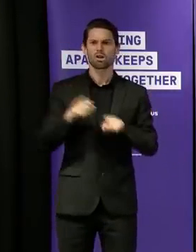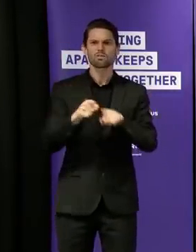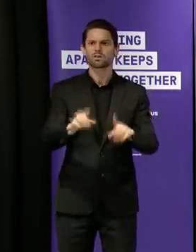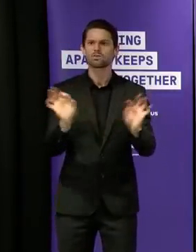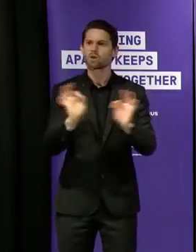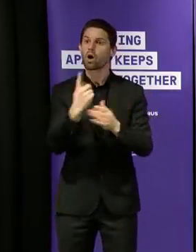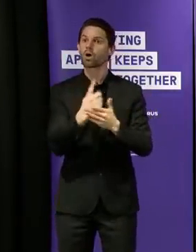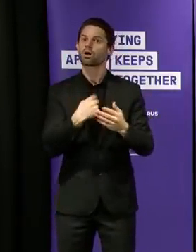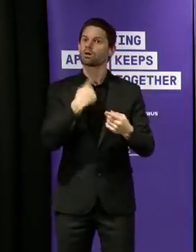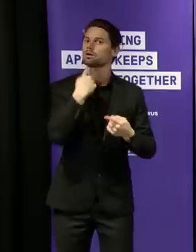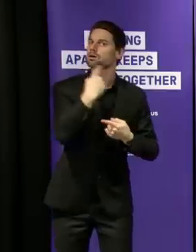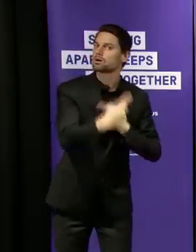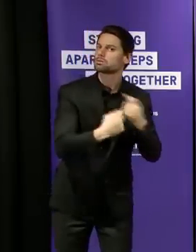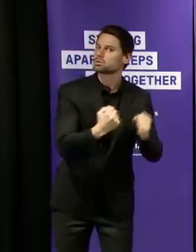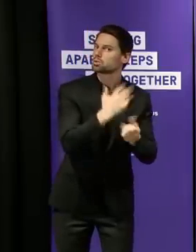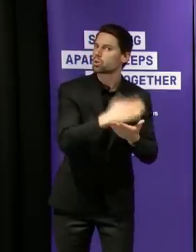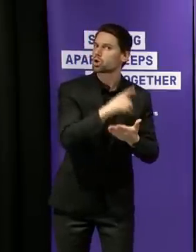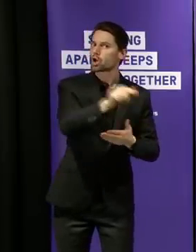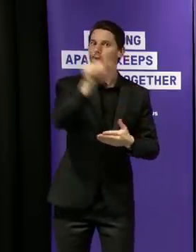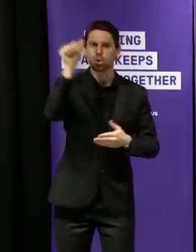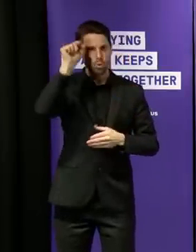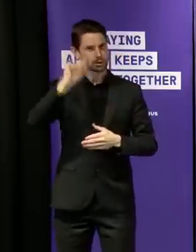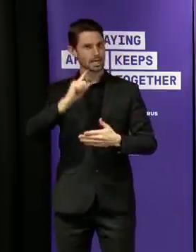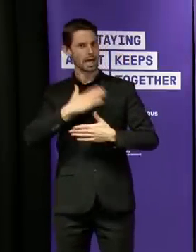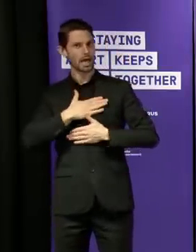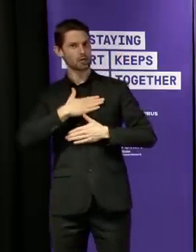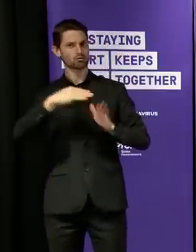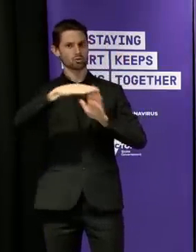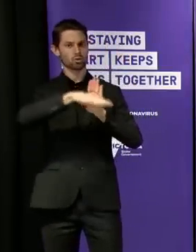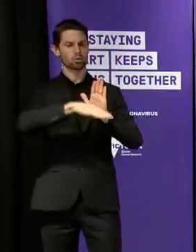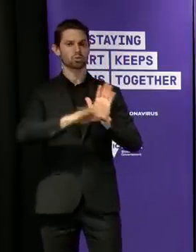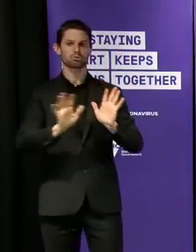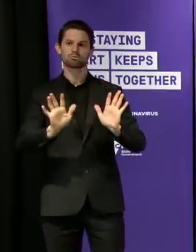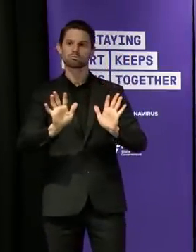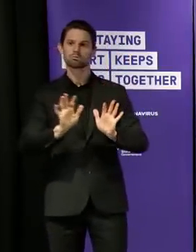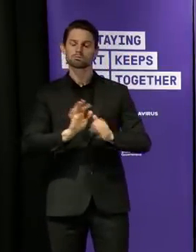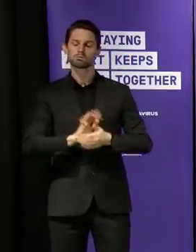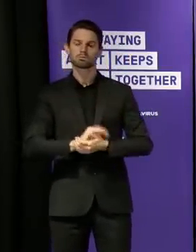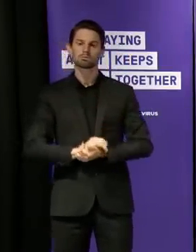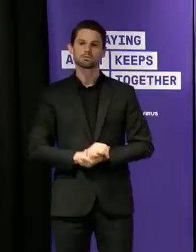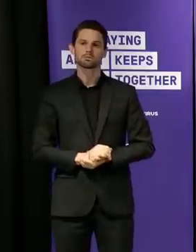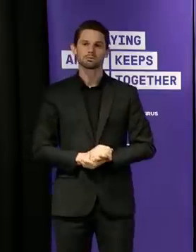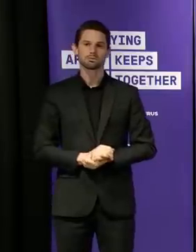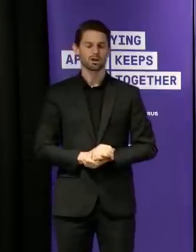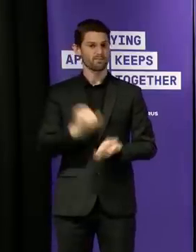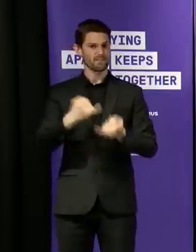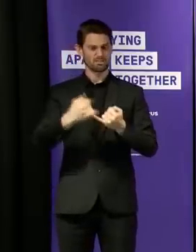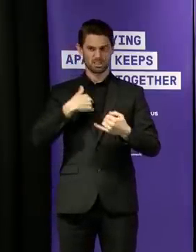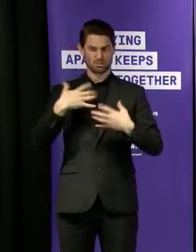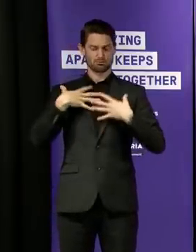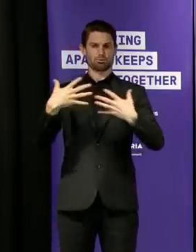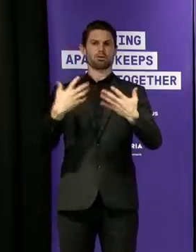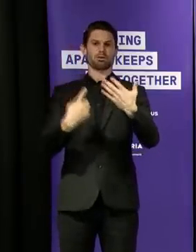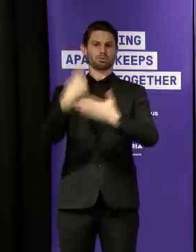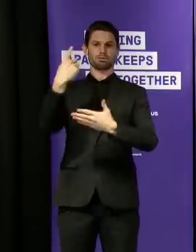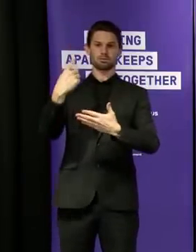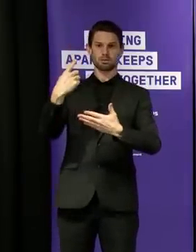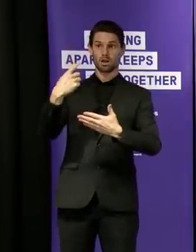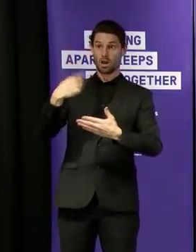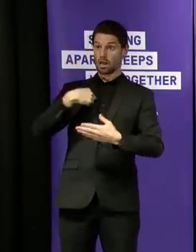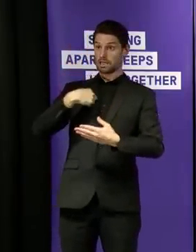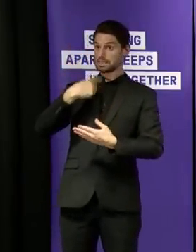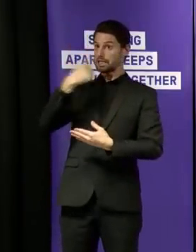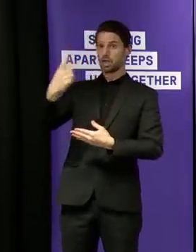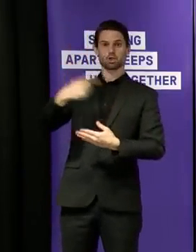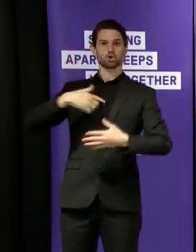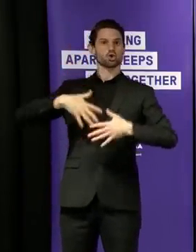But to say that people were quite surprised that we found ourselves in this bubble, despite the fact we'd